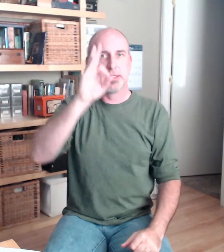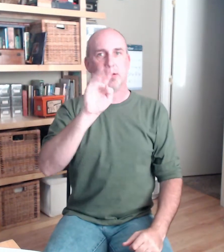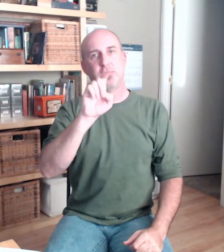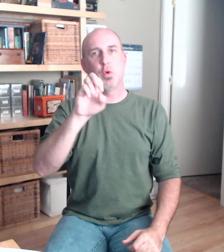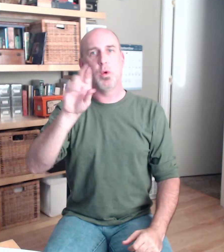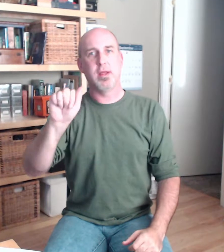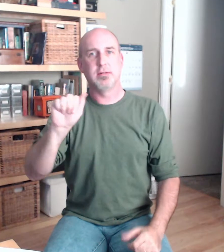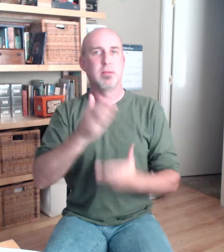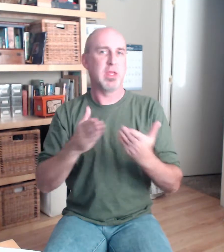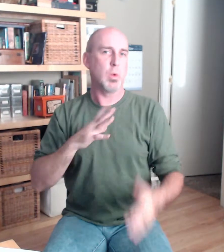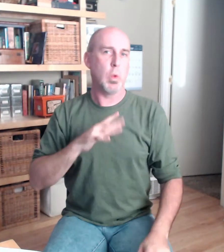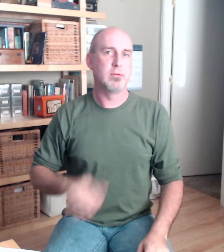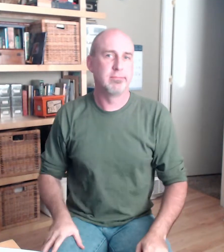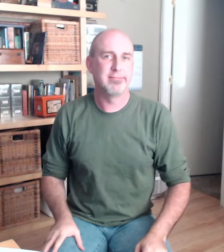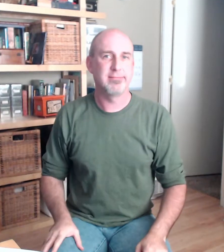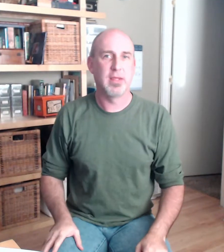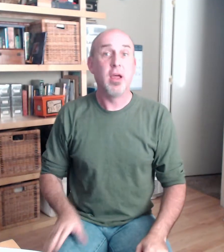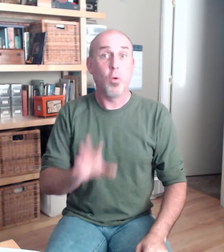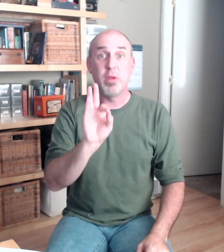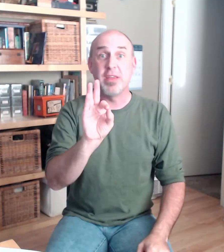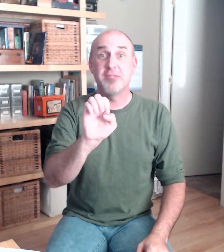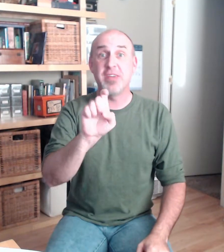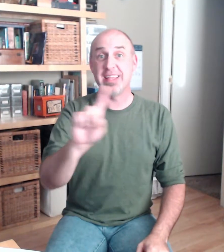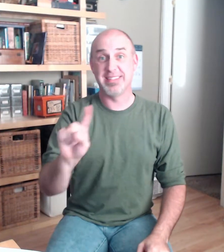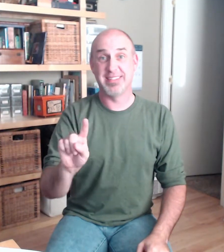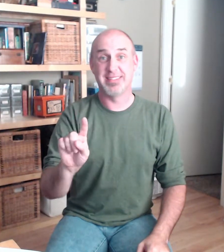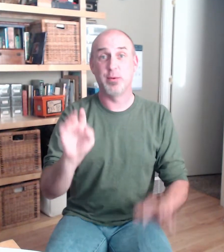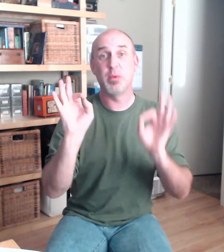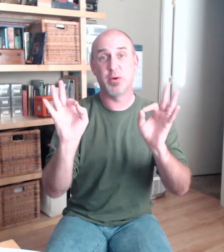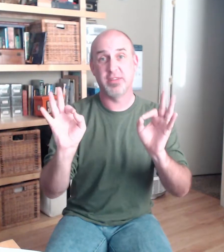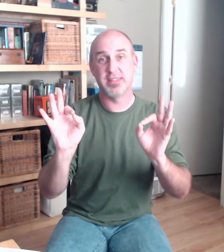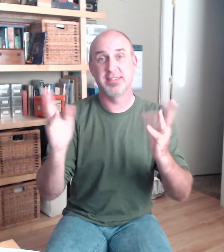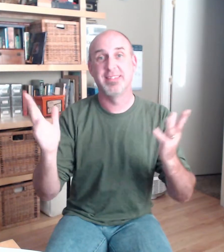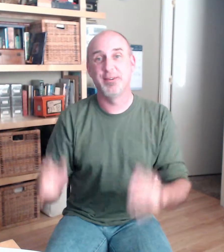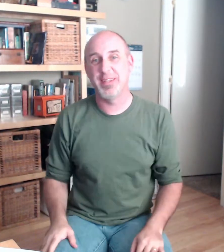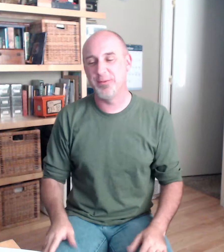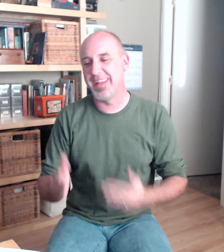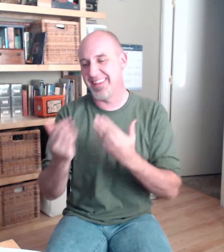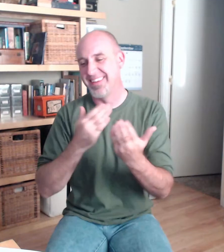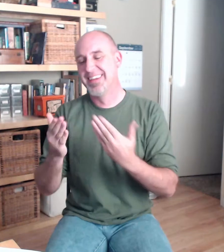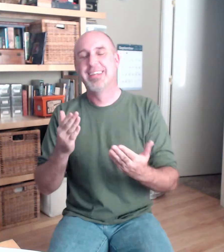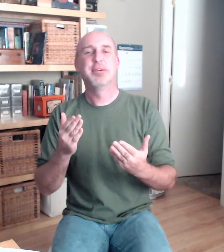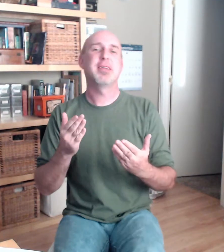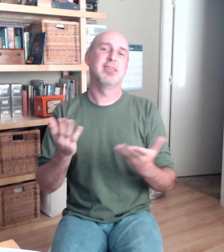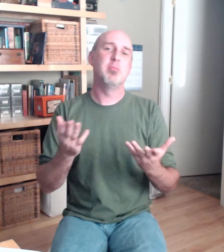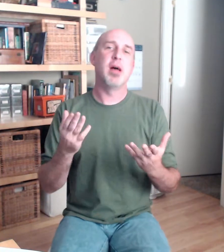a fedora, or something cool. Or maybe a fez. That would be perfect. So anyway, okay, I'm kind